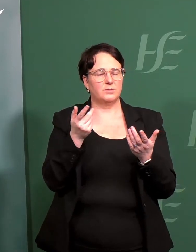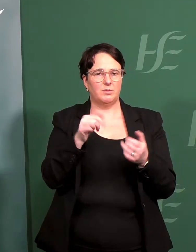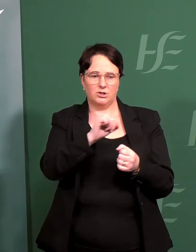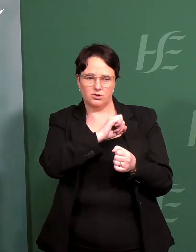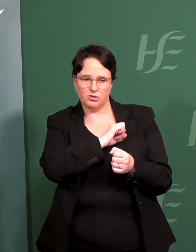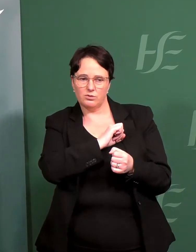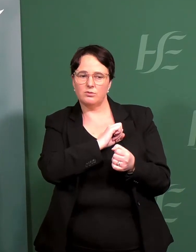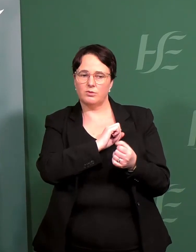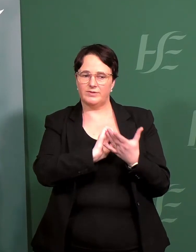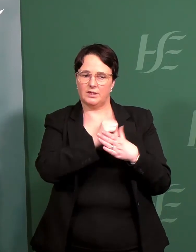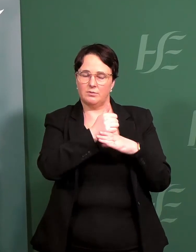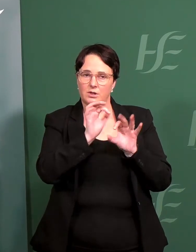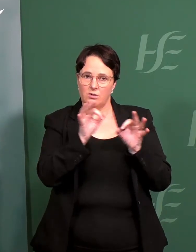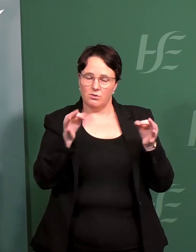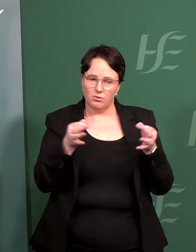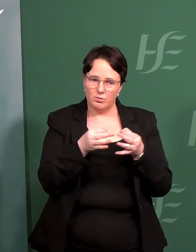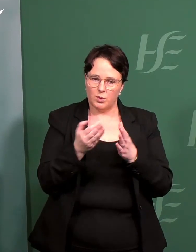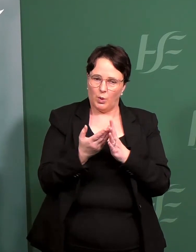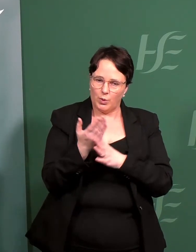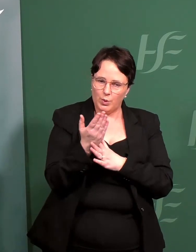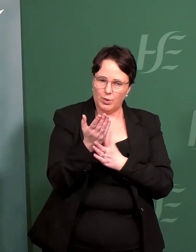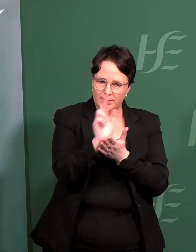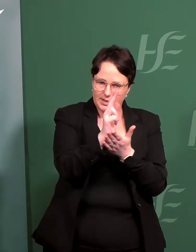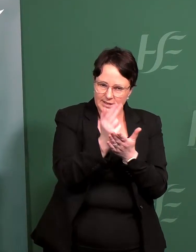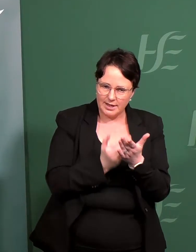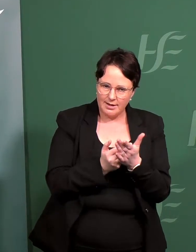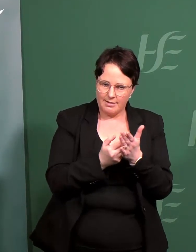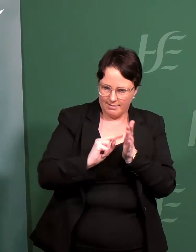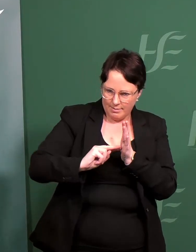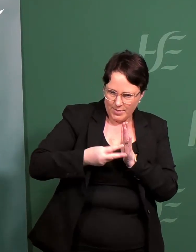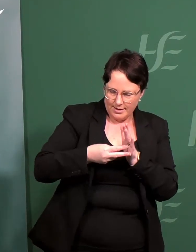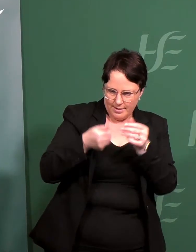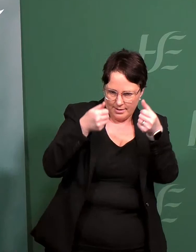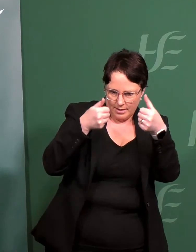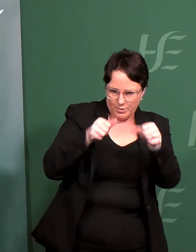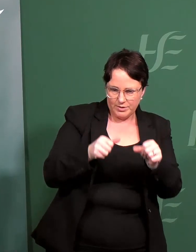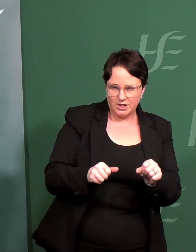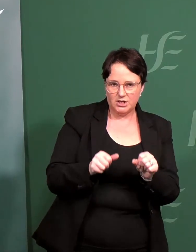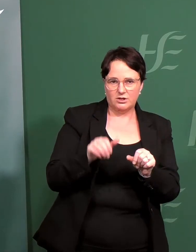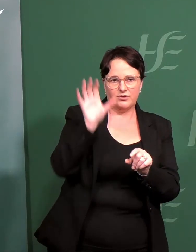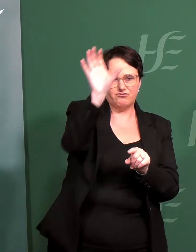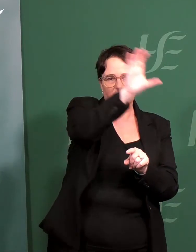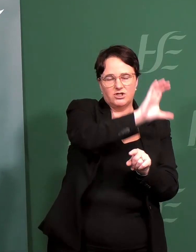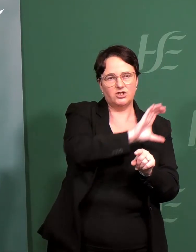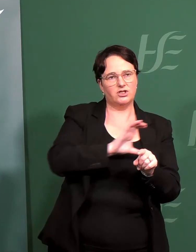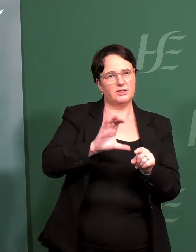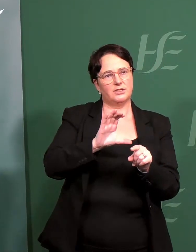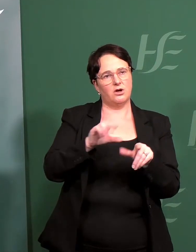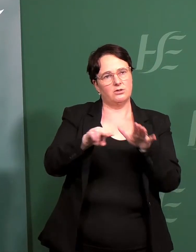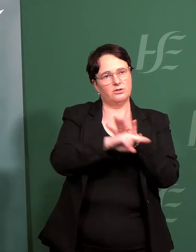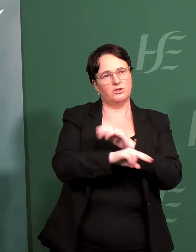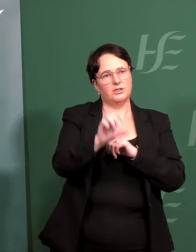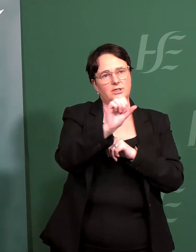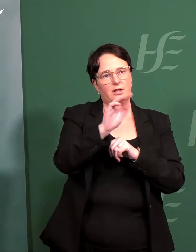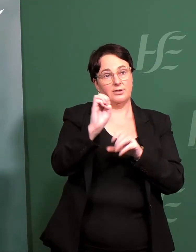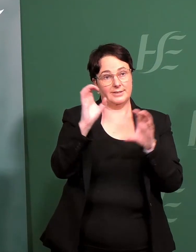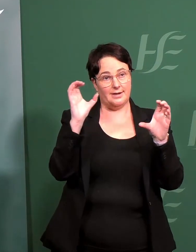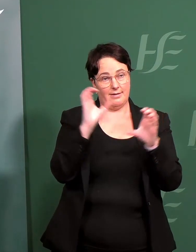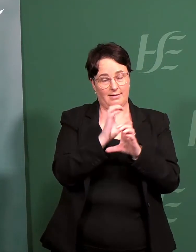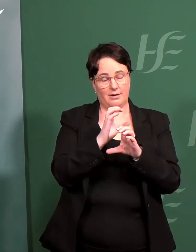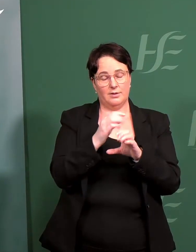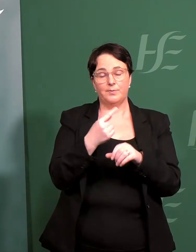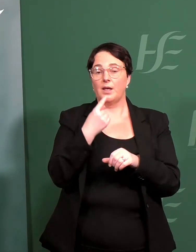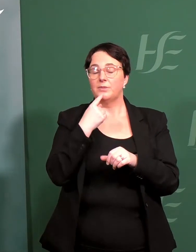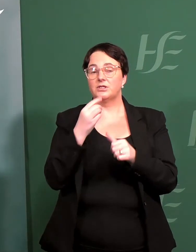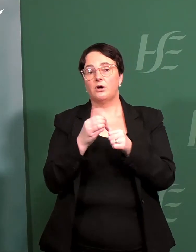overseeing a group that will work through the design and planning and implementation of regions across the country. But there are many other aspects of